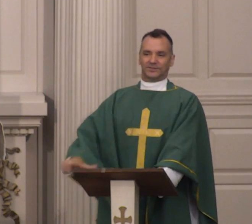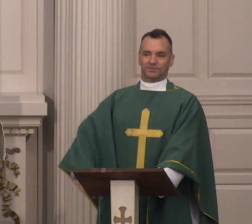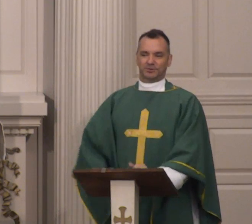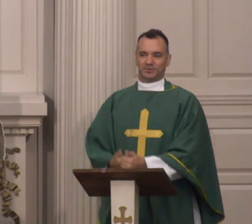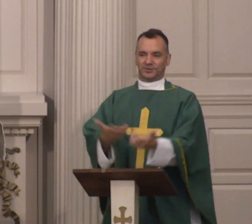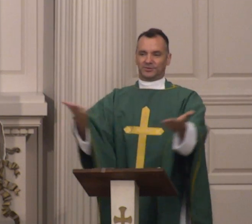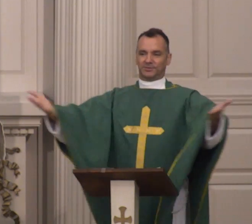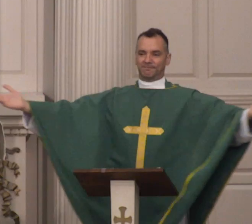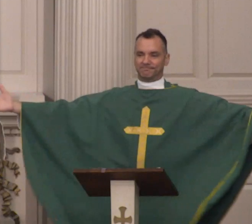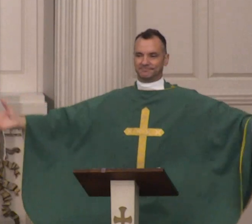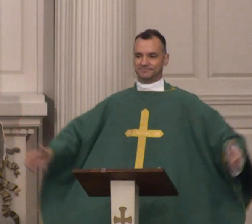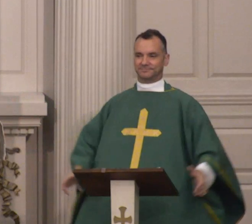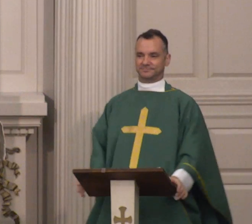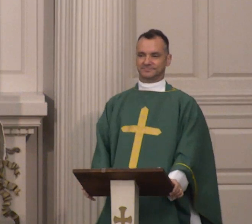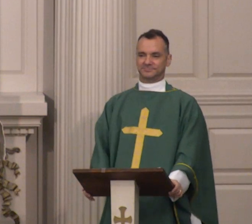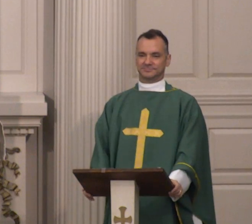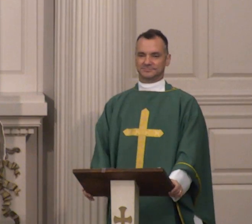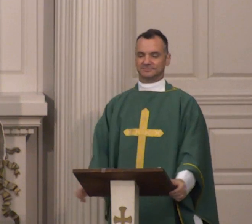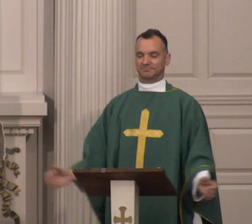The Lord be with you.